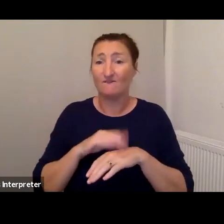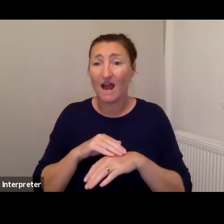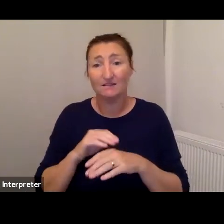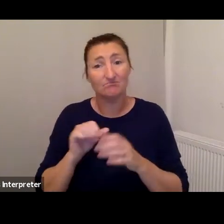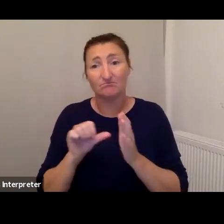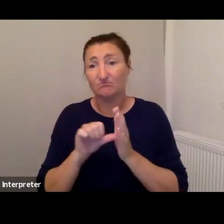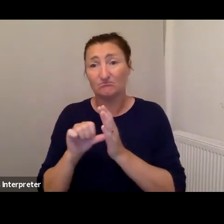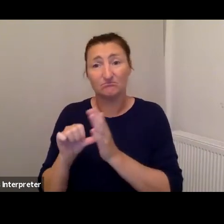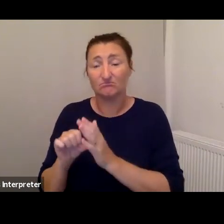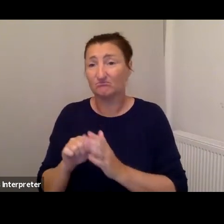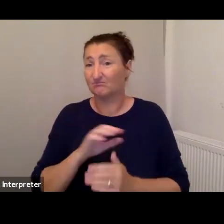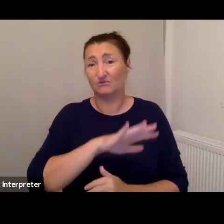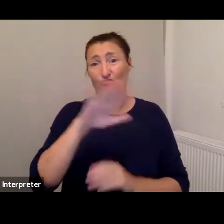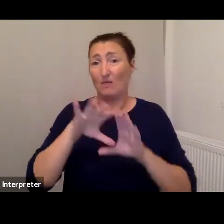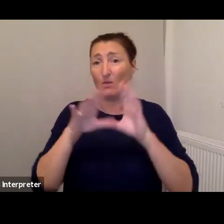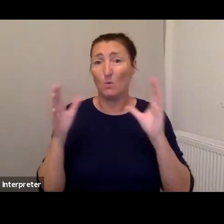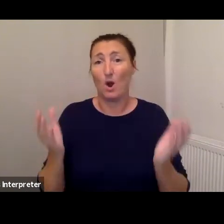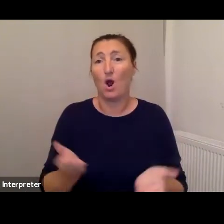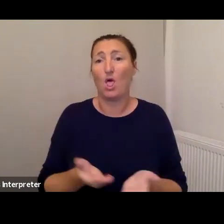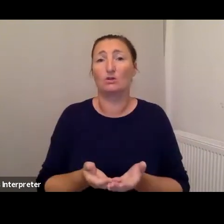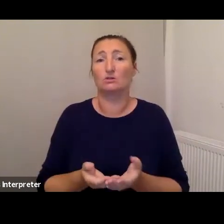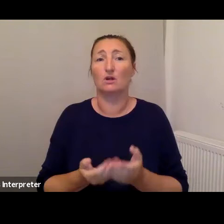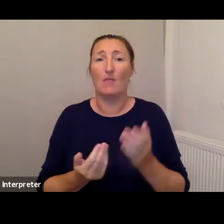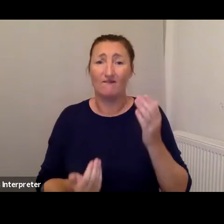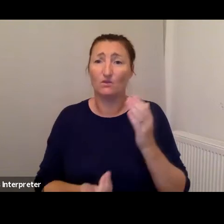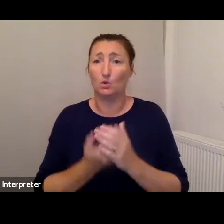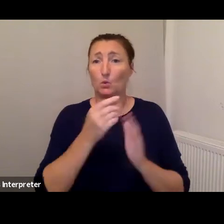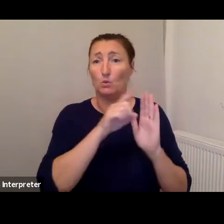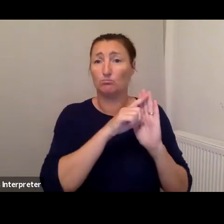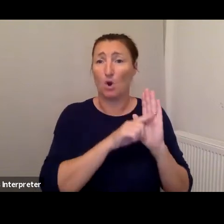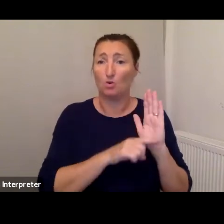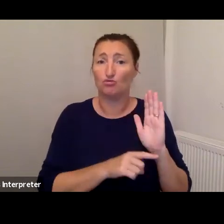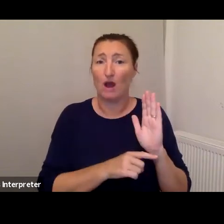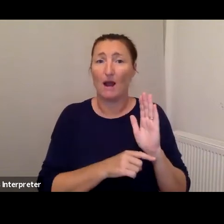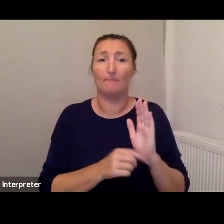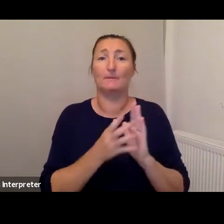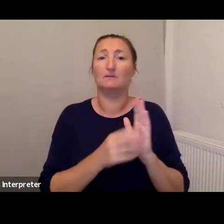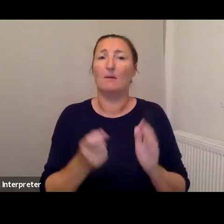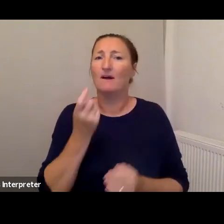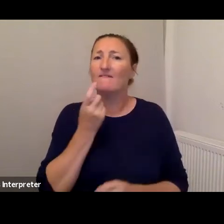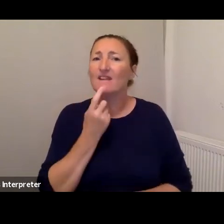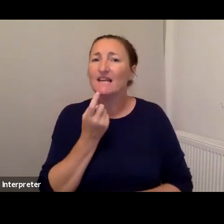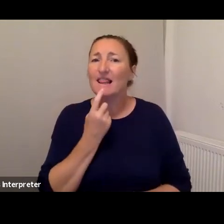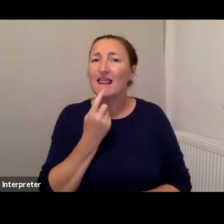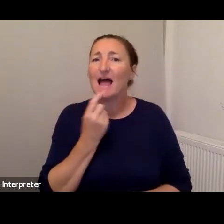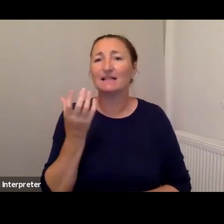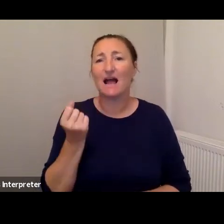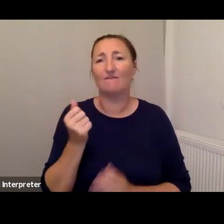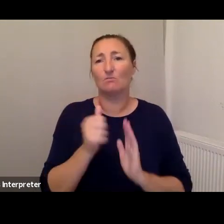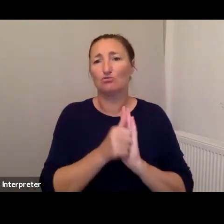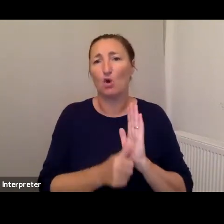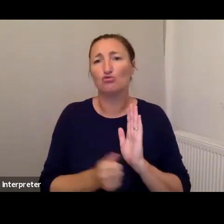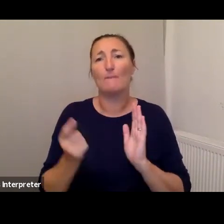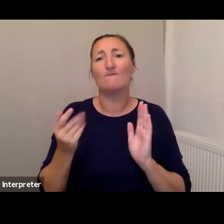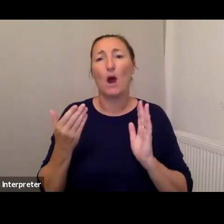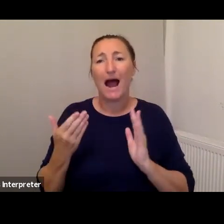new programs. But despite this, you will see that though Finland has a program on accessibility on disability and